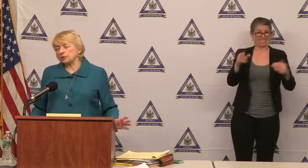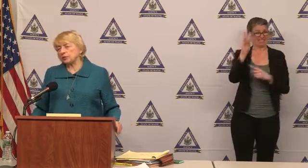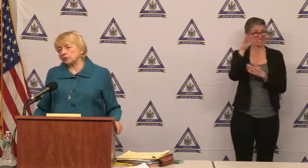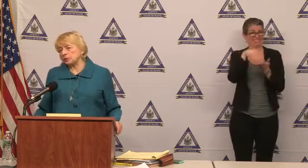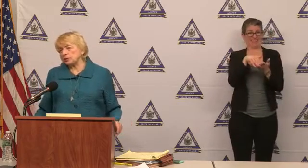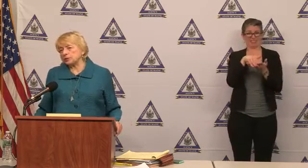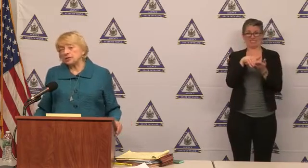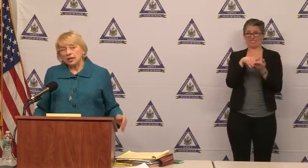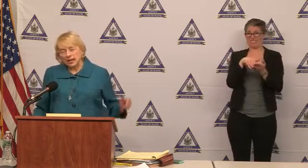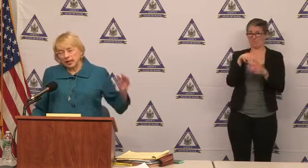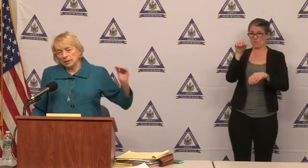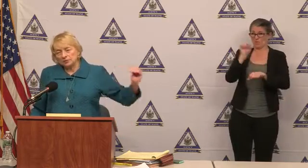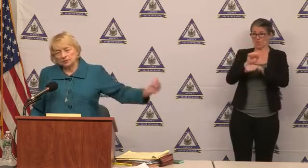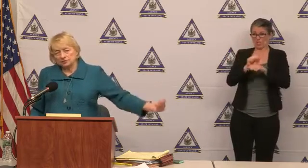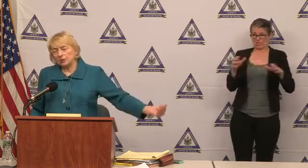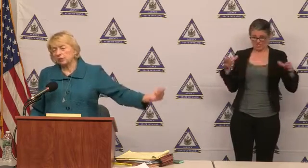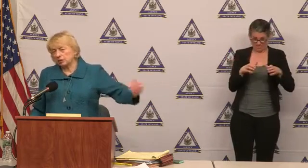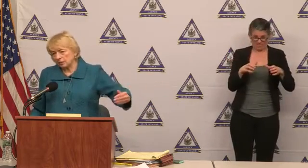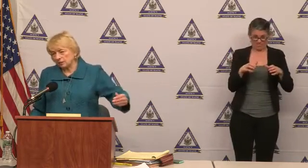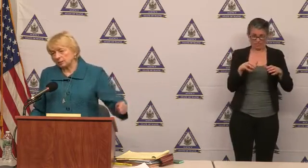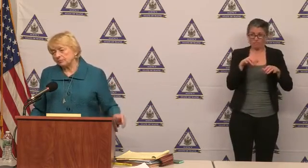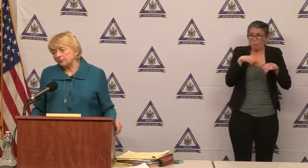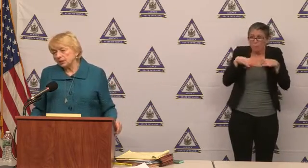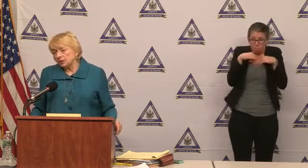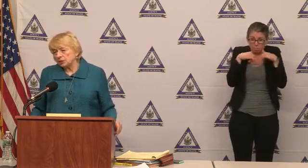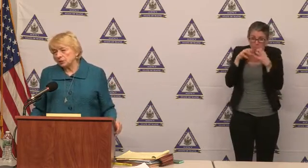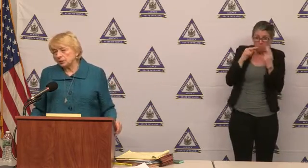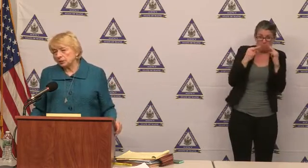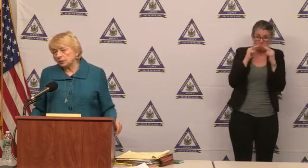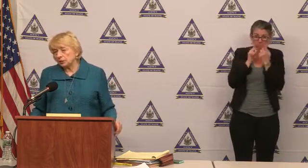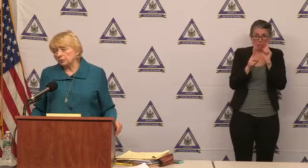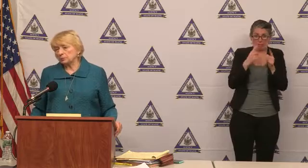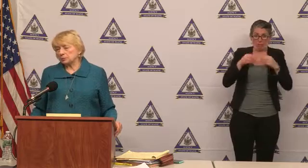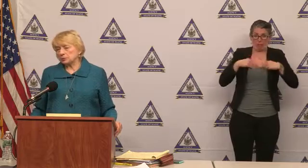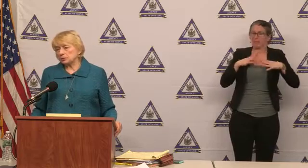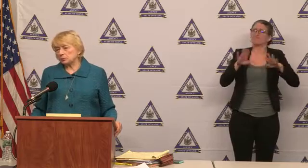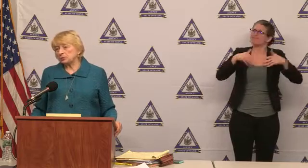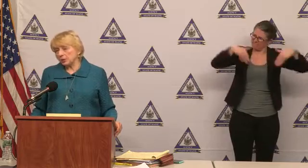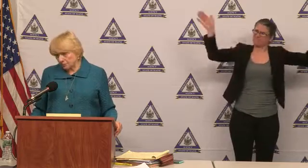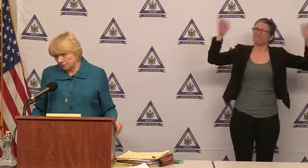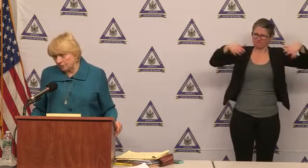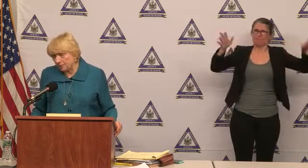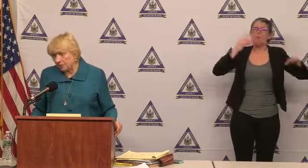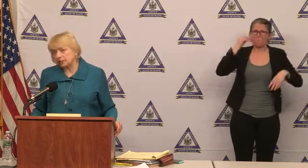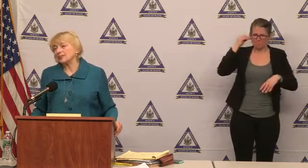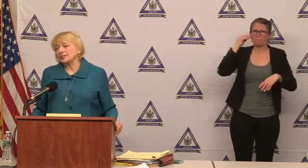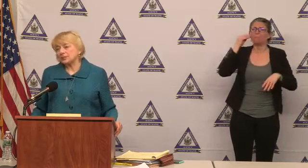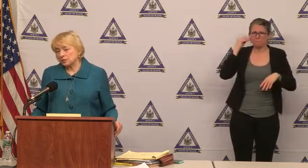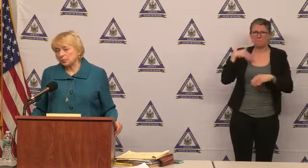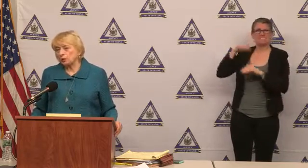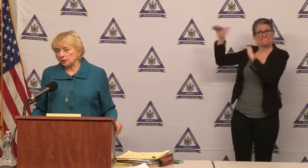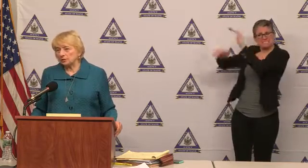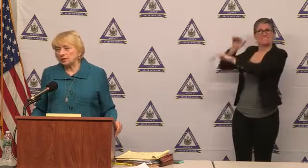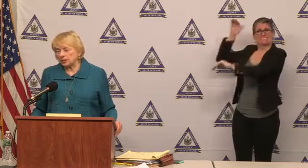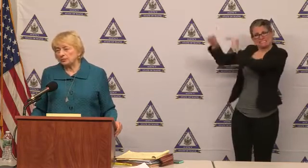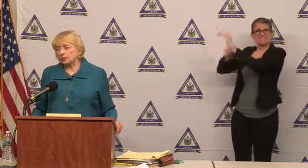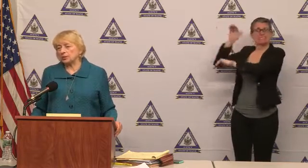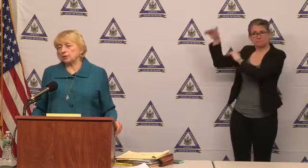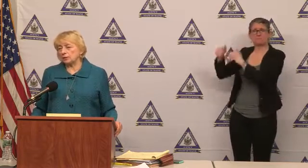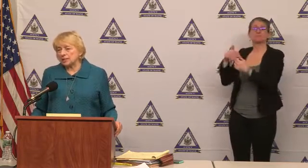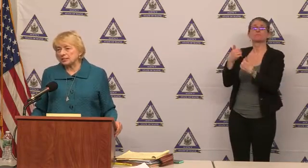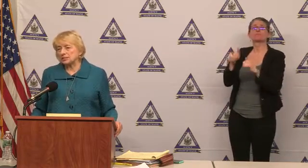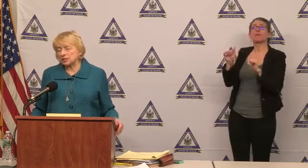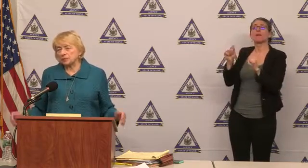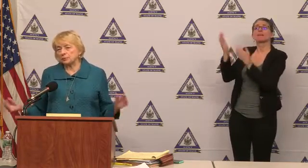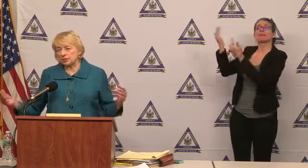for their employees. And I'm asking the federal government to supply some funding to support leave that